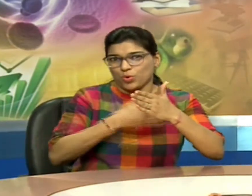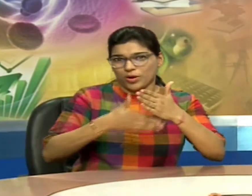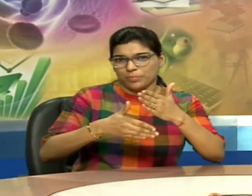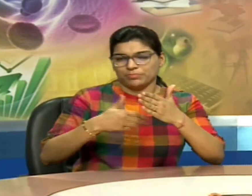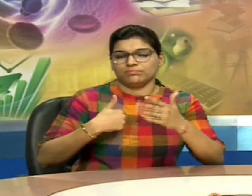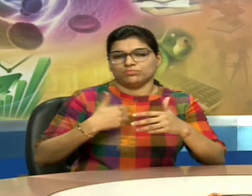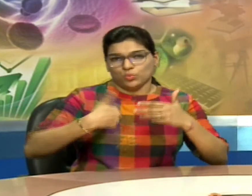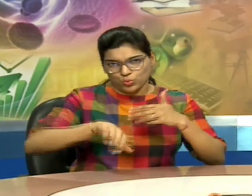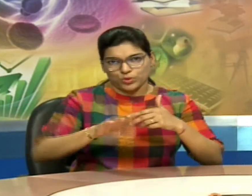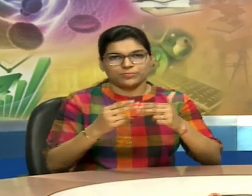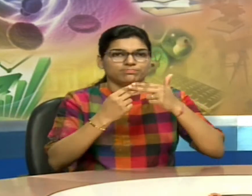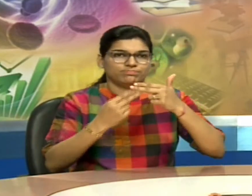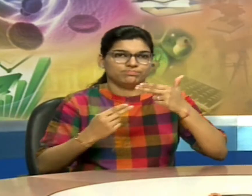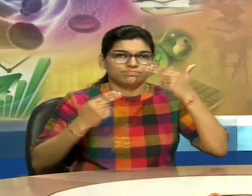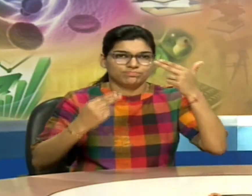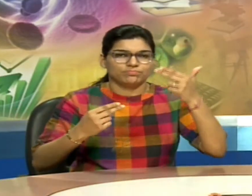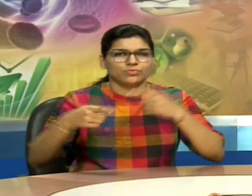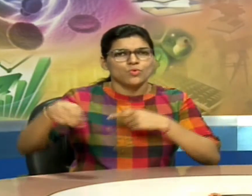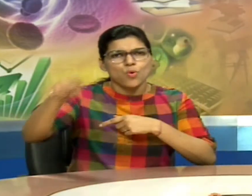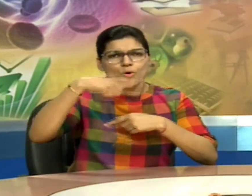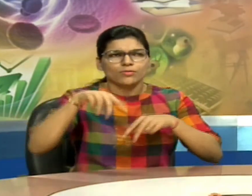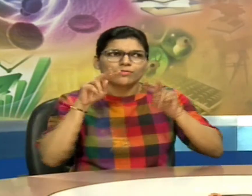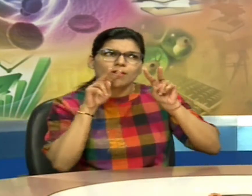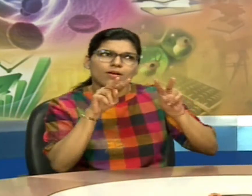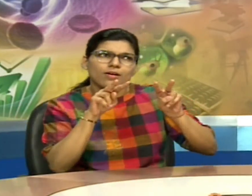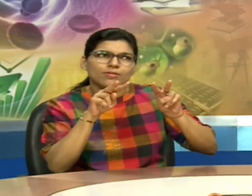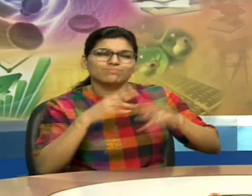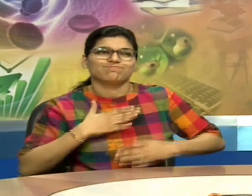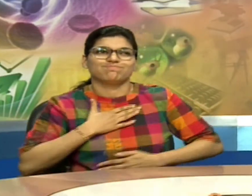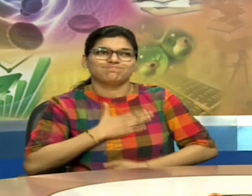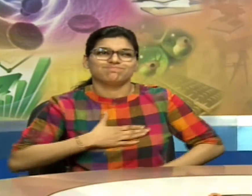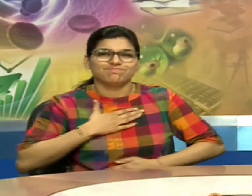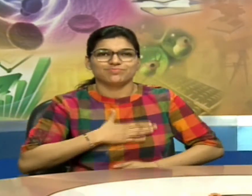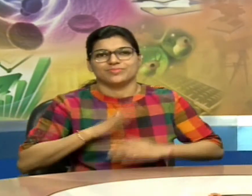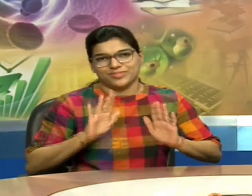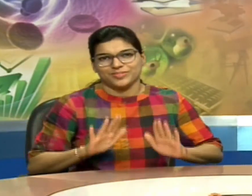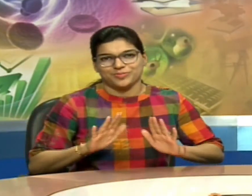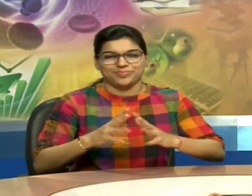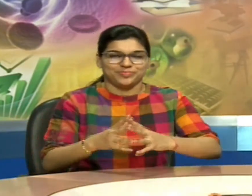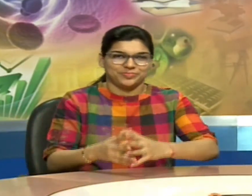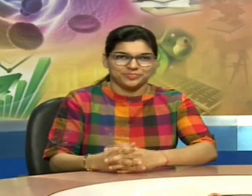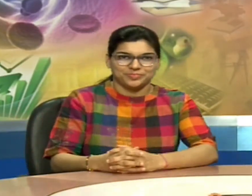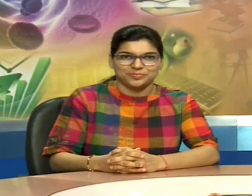Fourth objective is we will read and enjoy the poem.